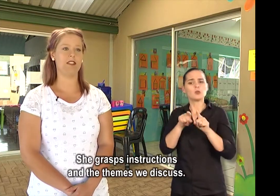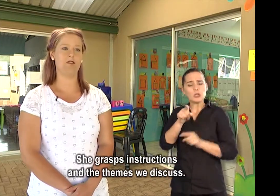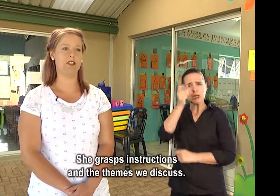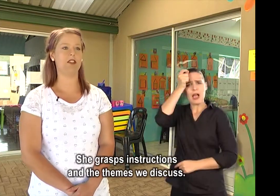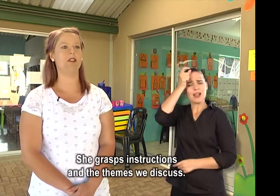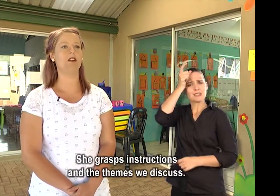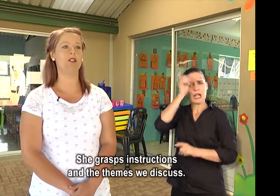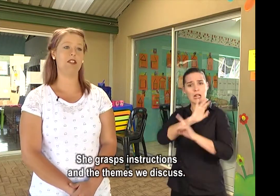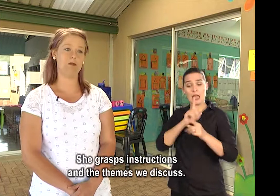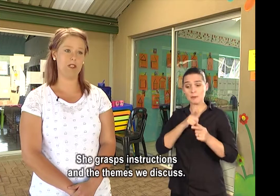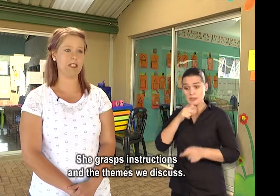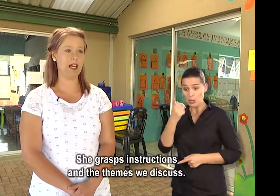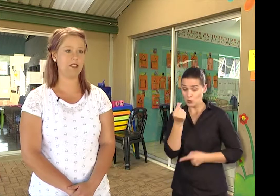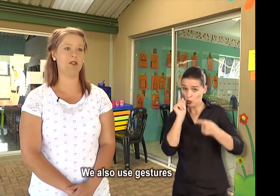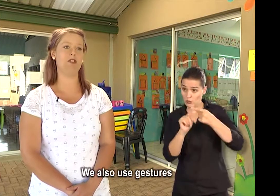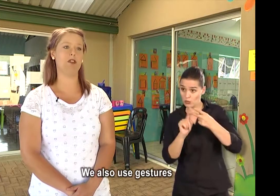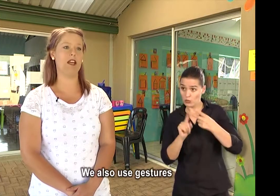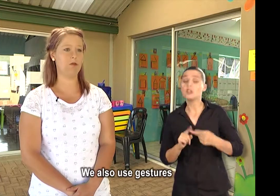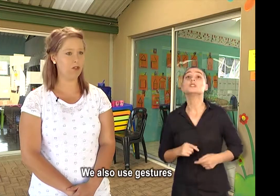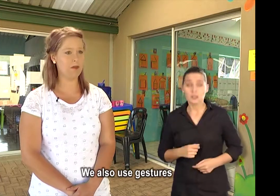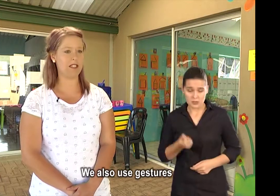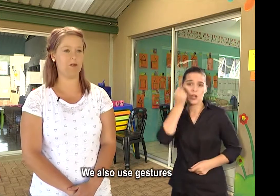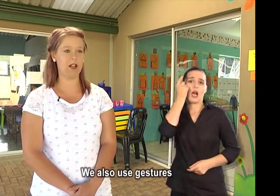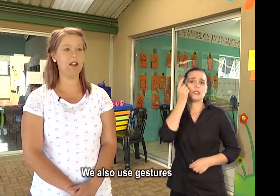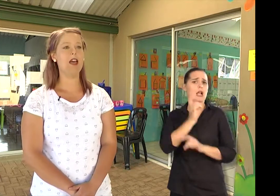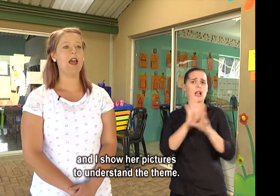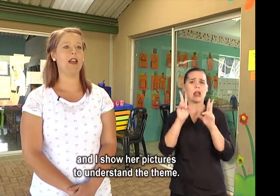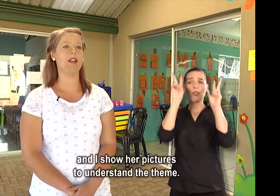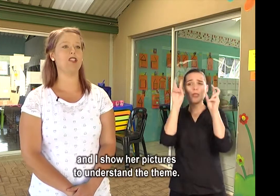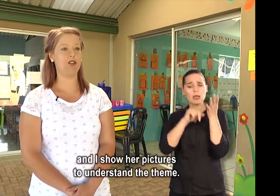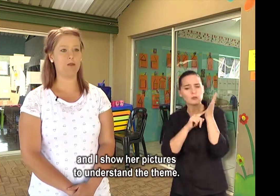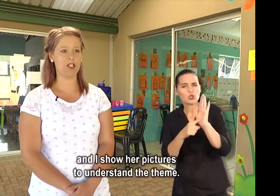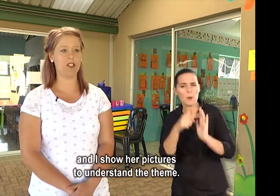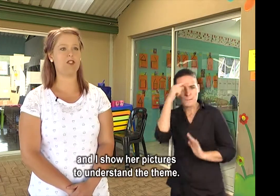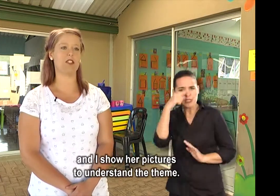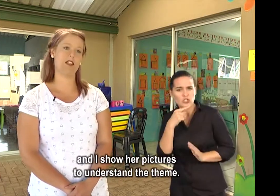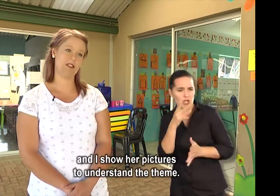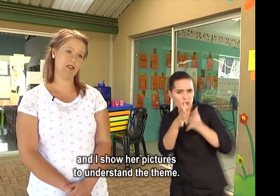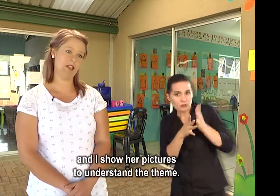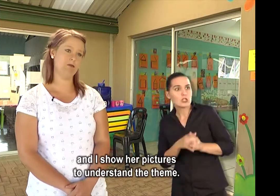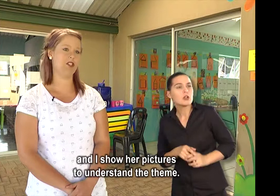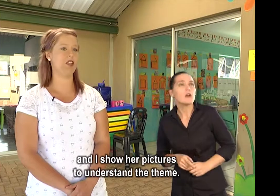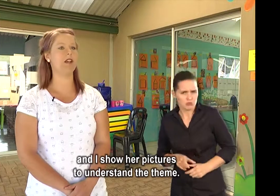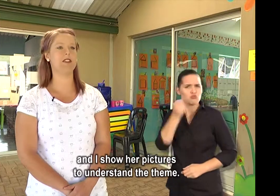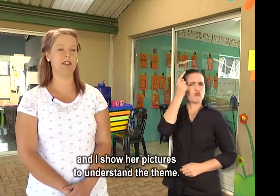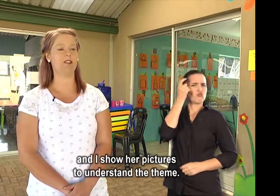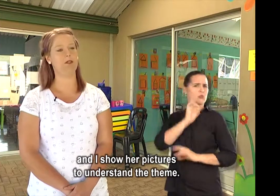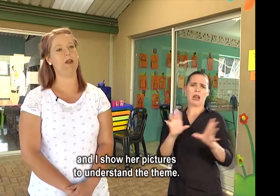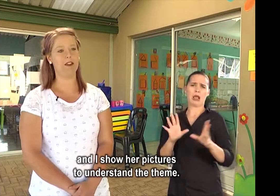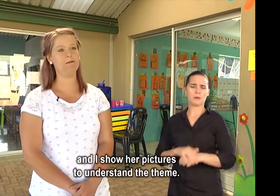understands everything, all the themes we discuss. We do hand movements as well. And I show her pictures to discuss the theme so she can understand the theme better.